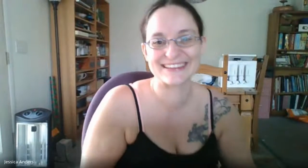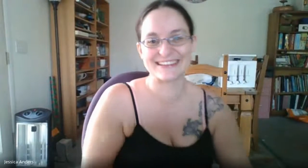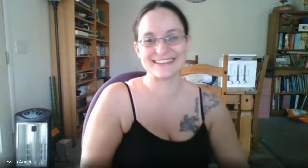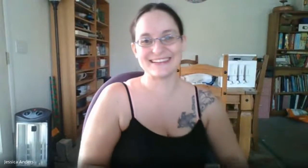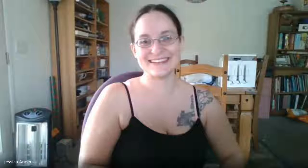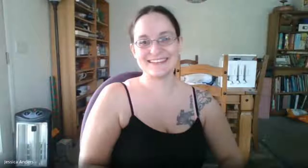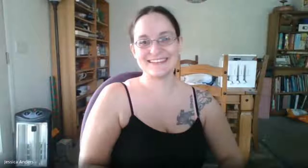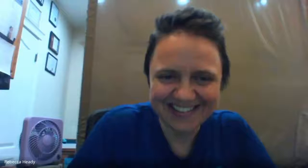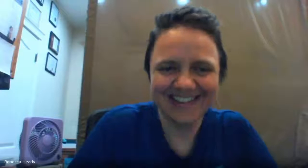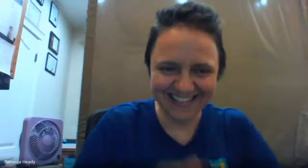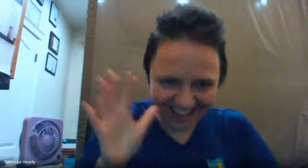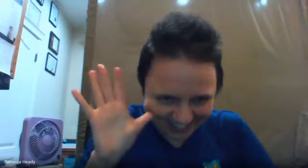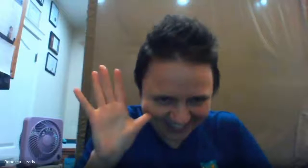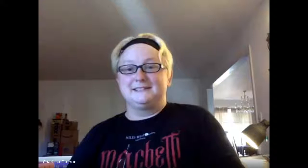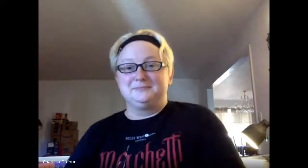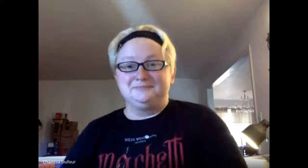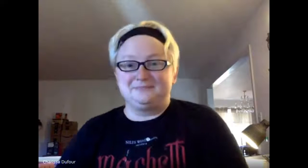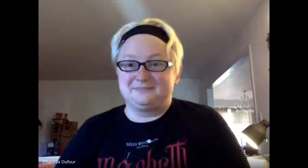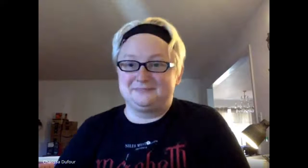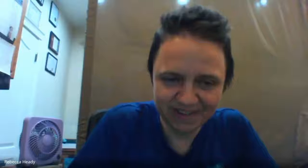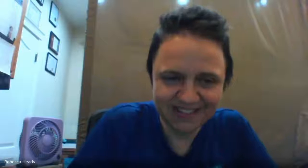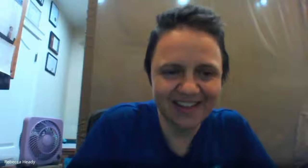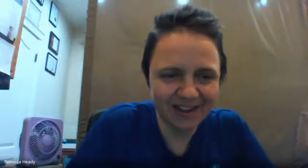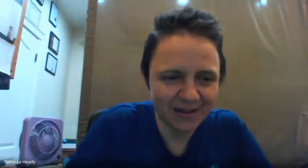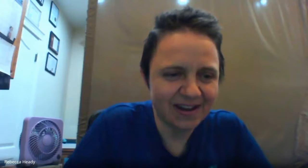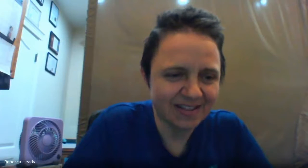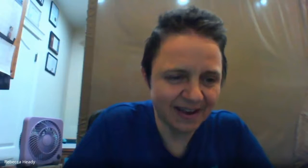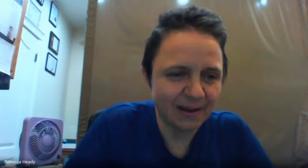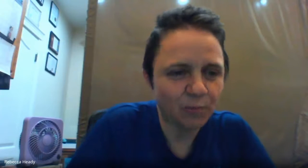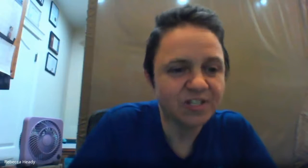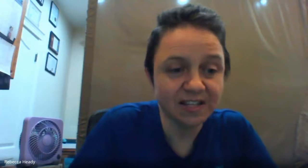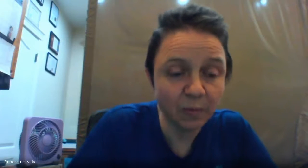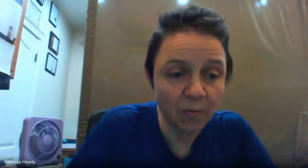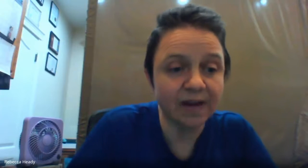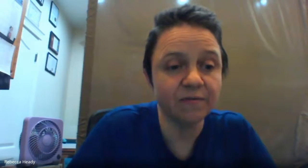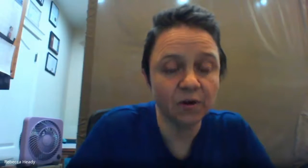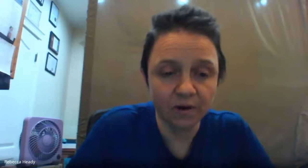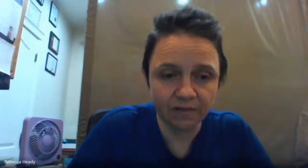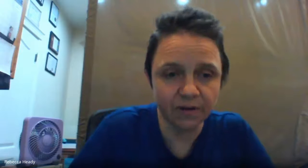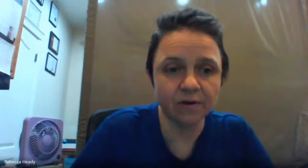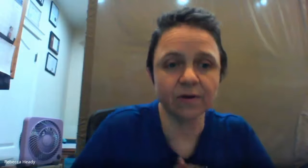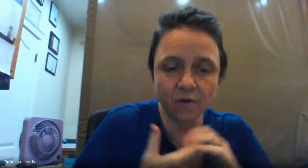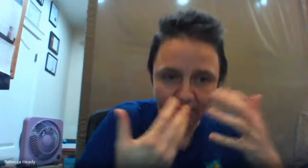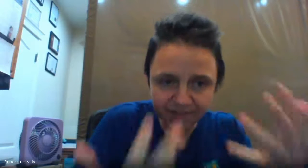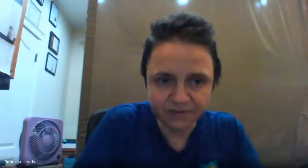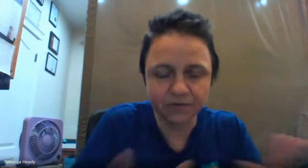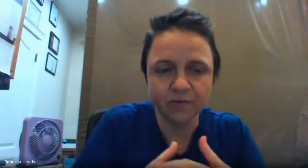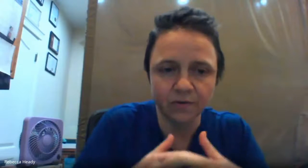Elliot. Okay. Nice. Perfect. I like how you added the sign name, which that's appropriate if you're you have deaf children or whatever,